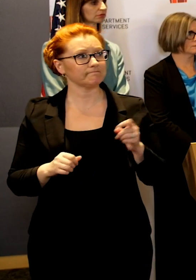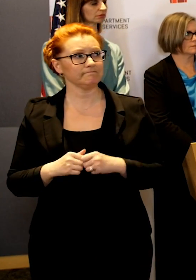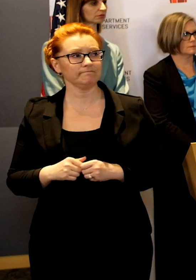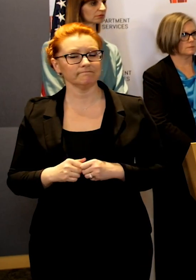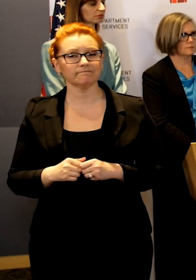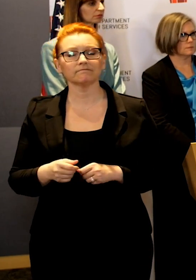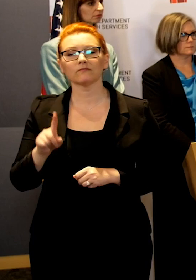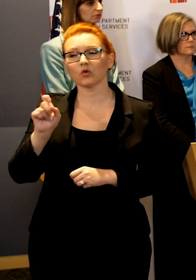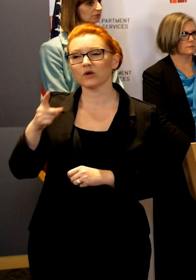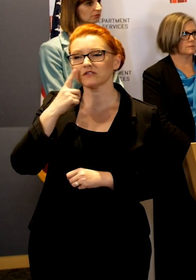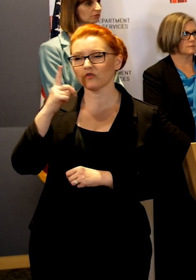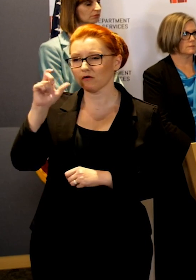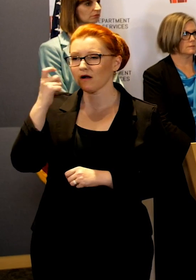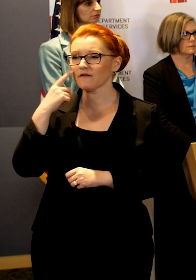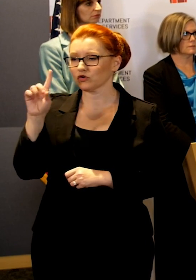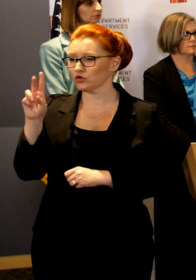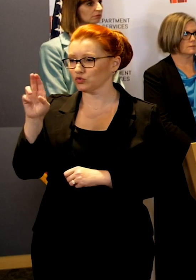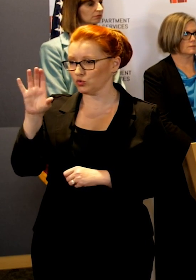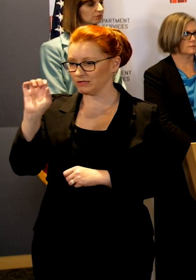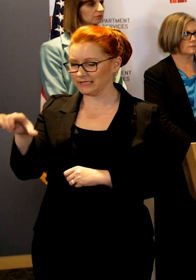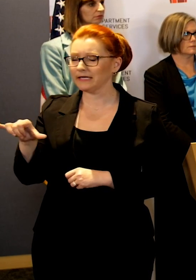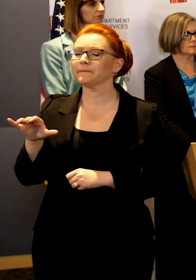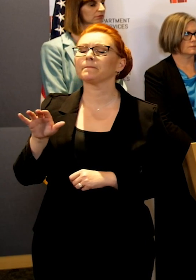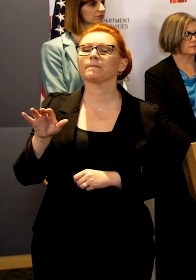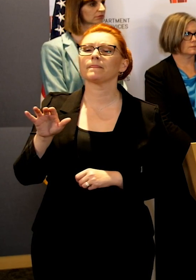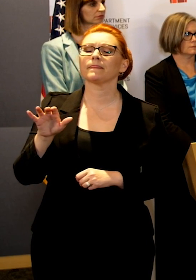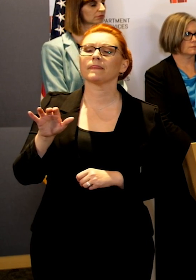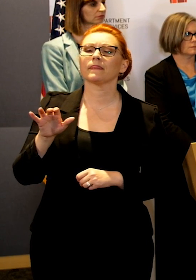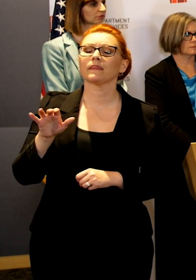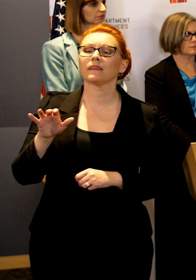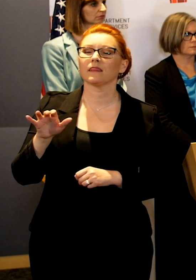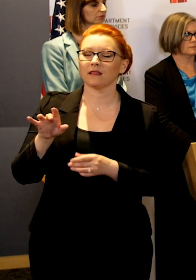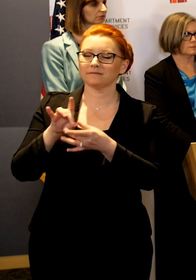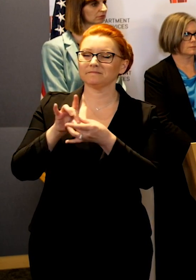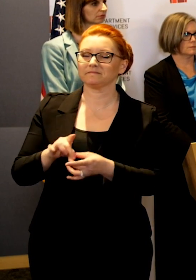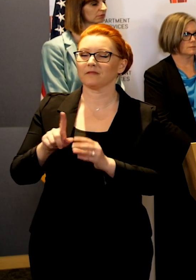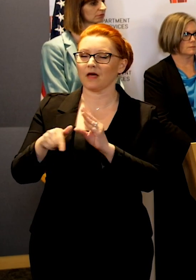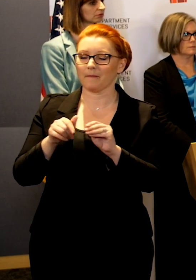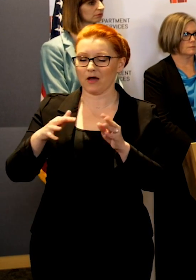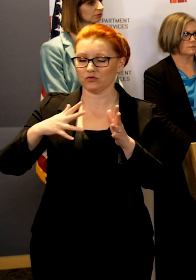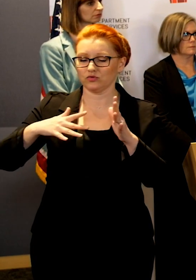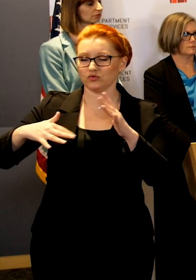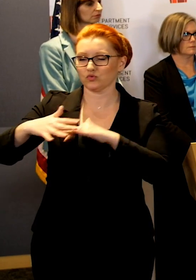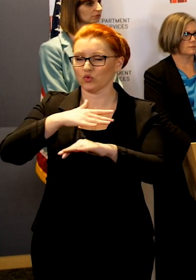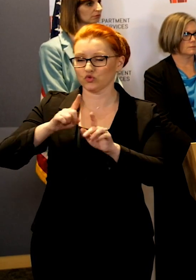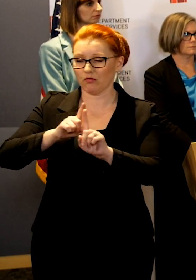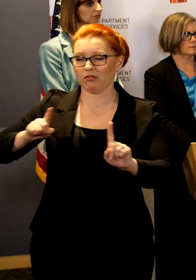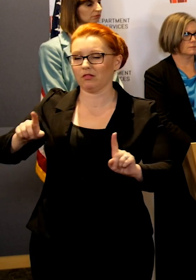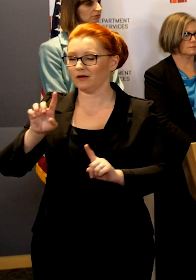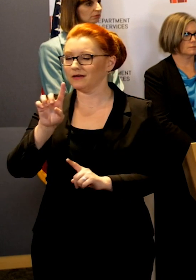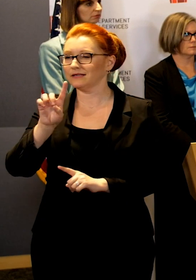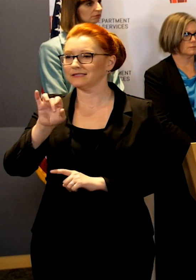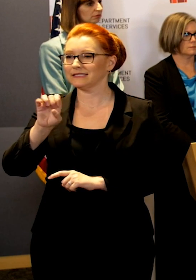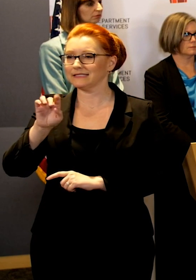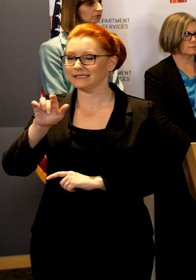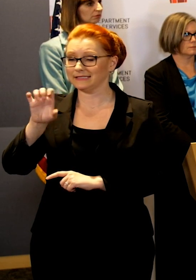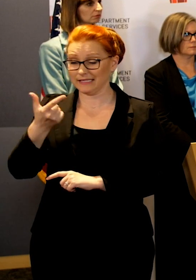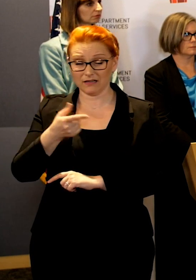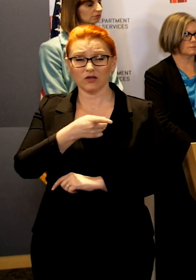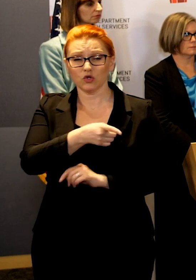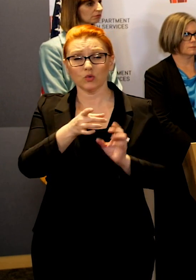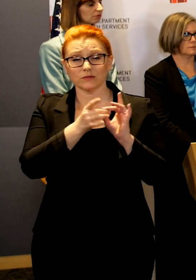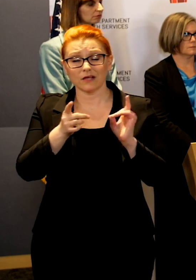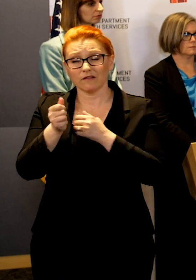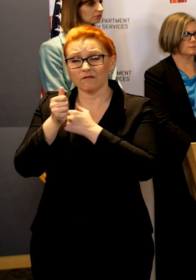for Ducey. So I want to touch back on the social distancing about the guidelines. So you say you're following CDC